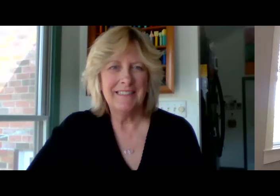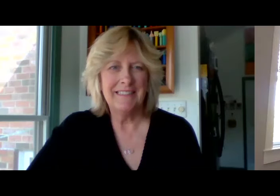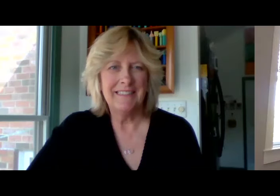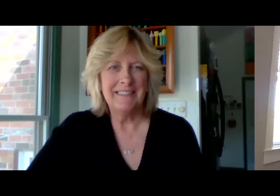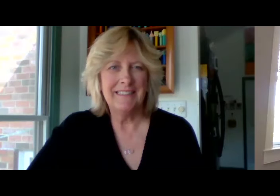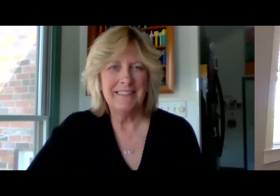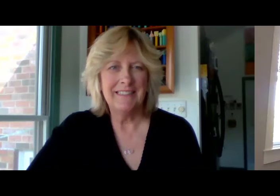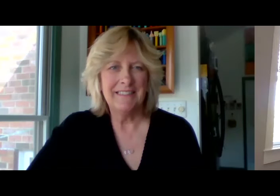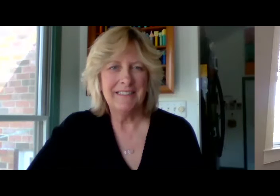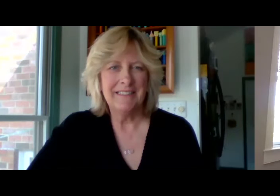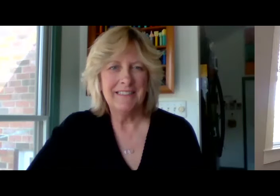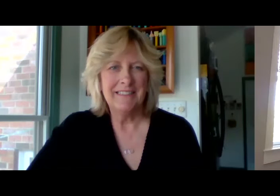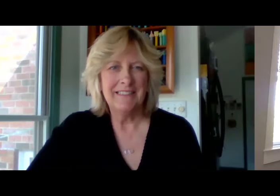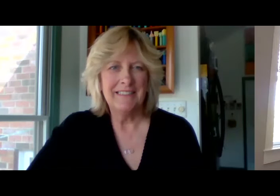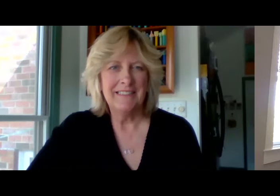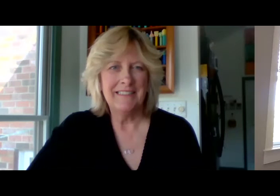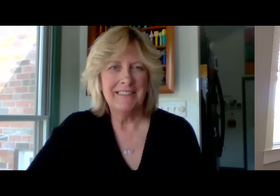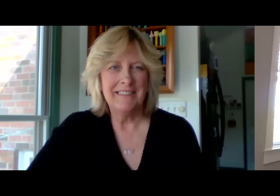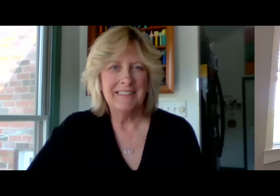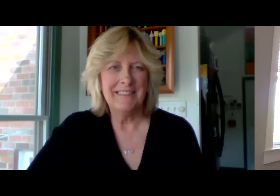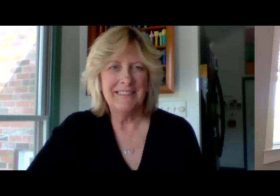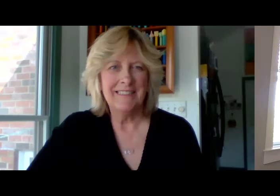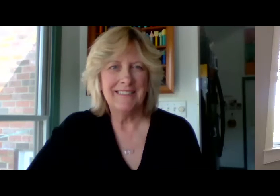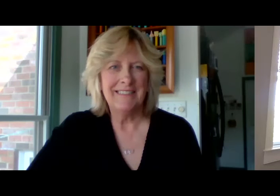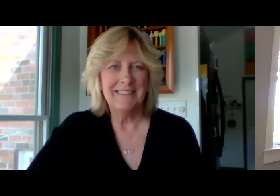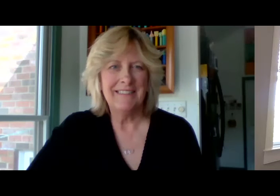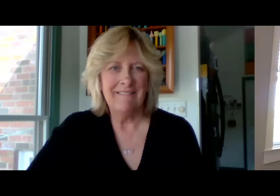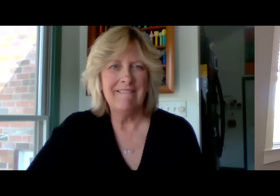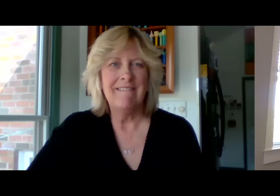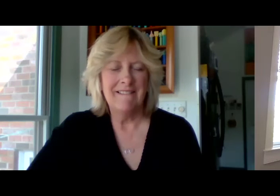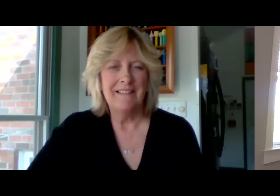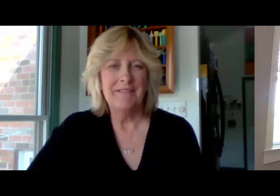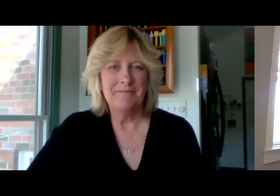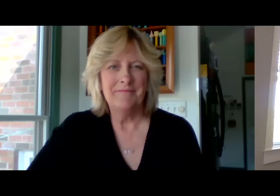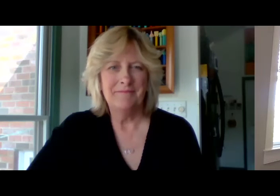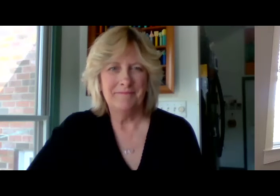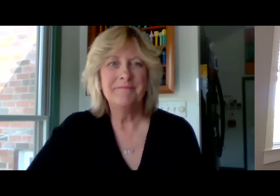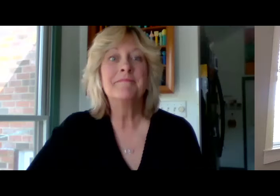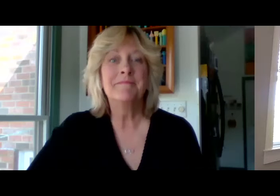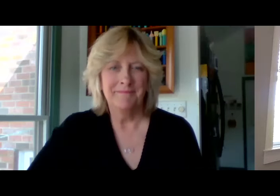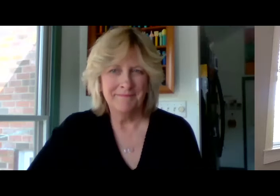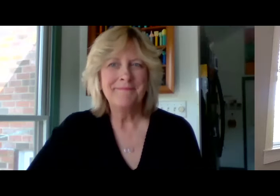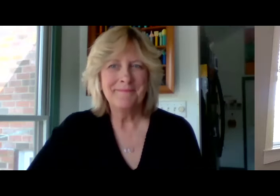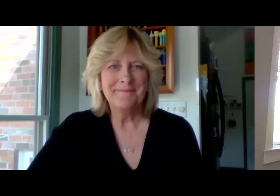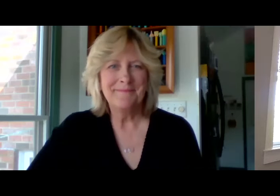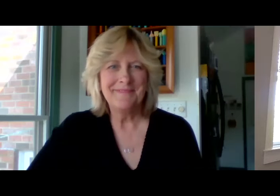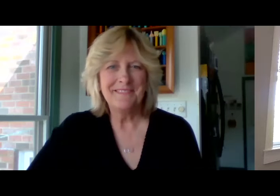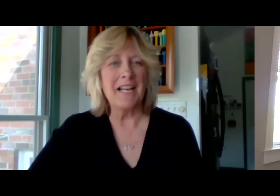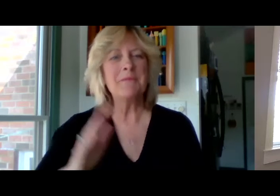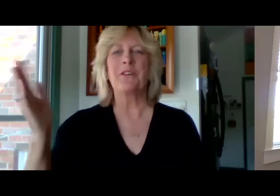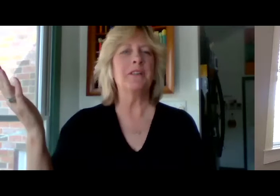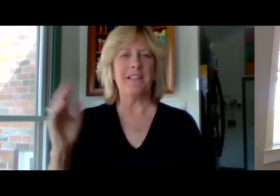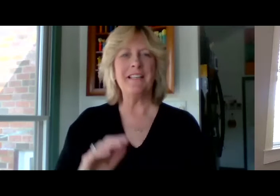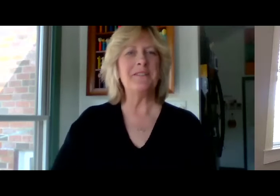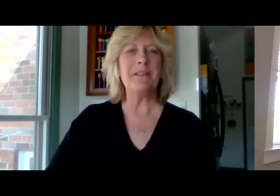person to have here today and is going to teach you a few signs that you'll hear a lot as we are reading Goodnight Moon today.